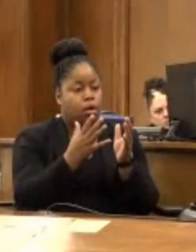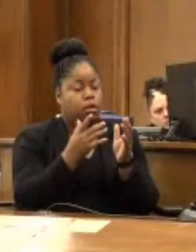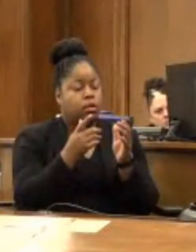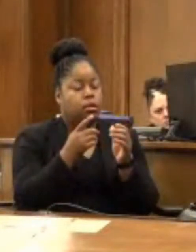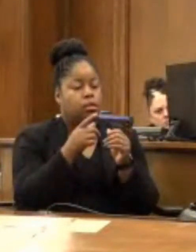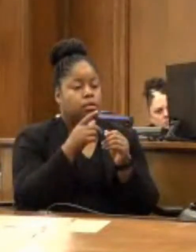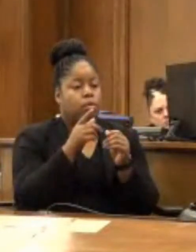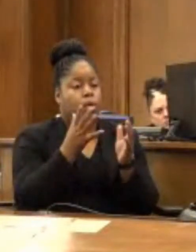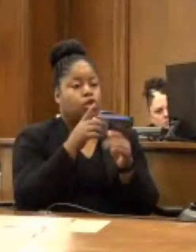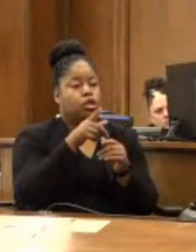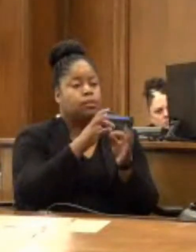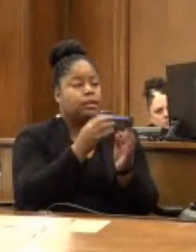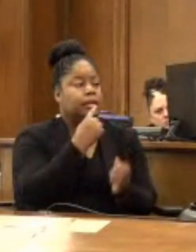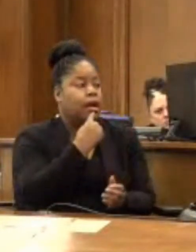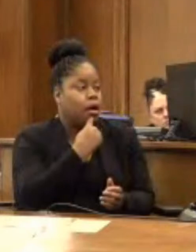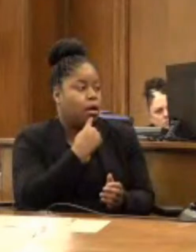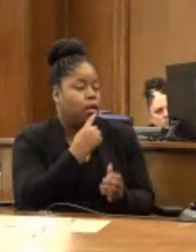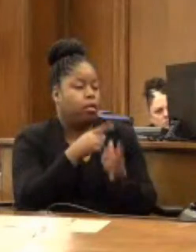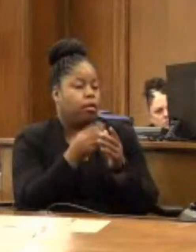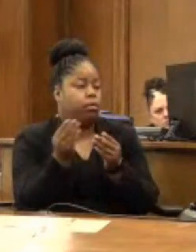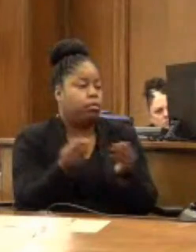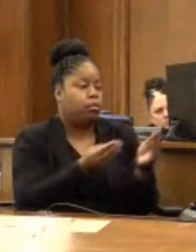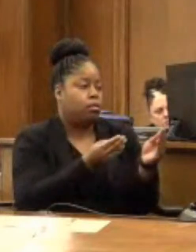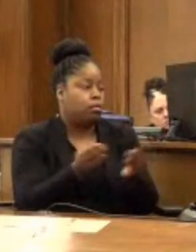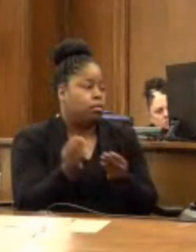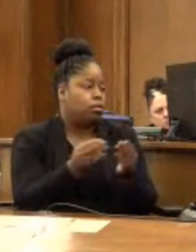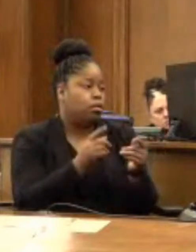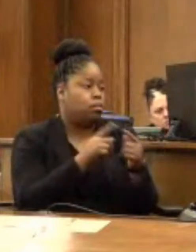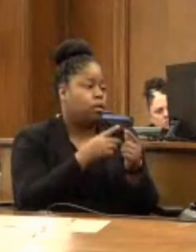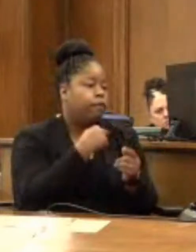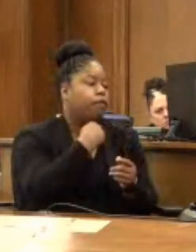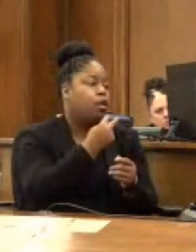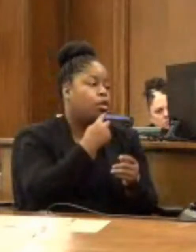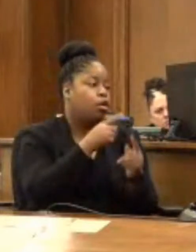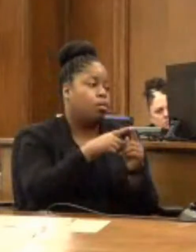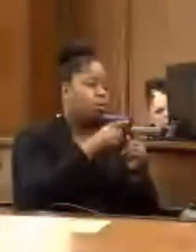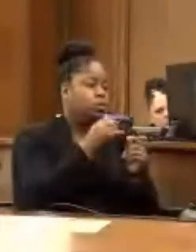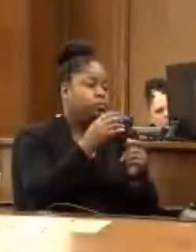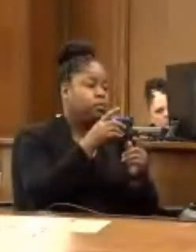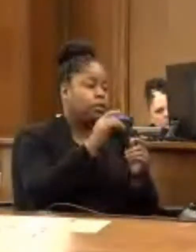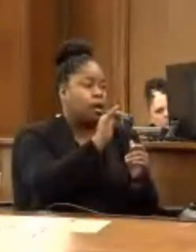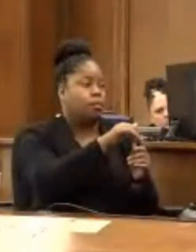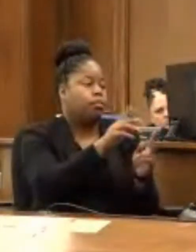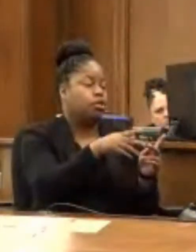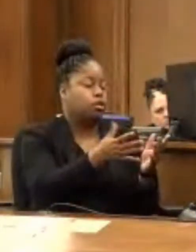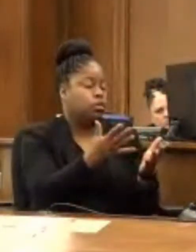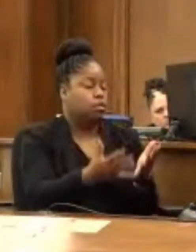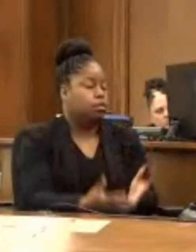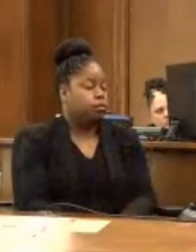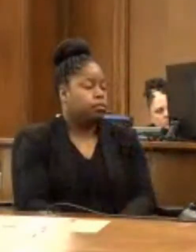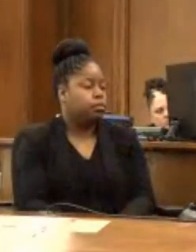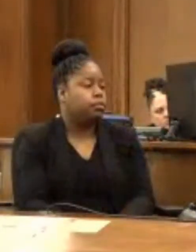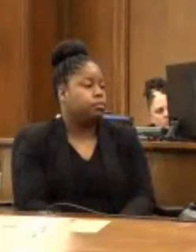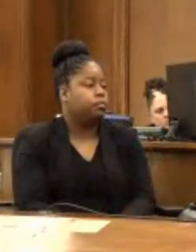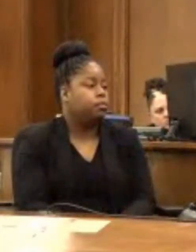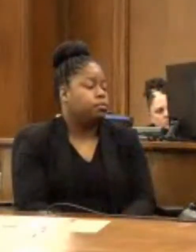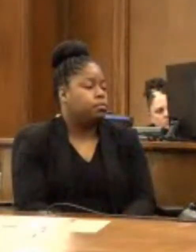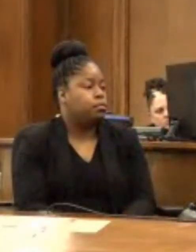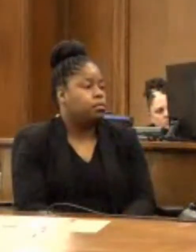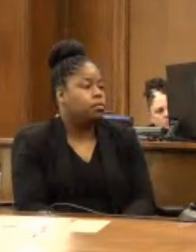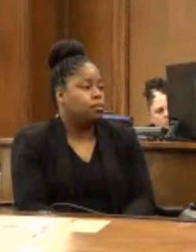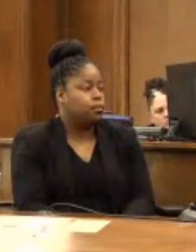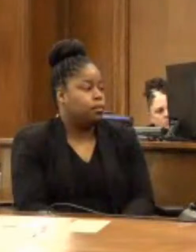video. And then the interpreter who sees them on video interprets what the deaf person is